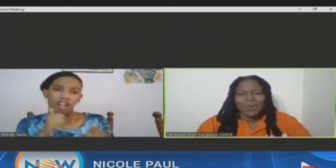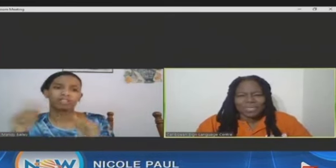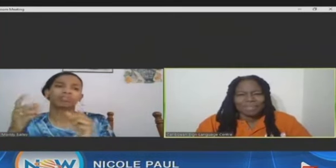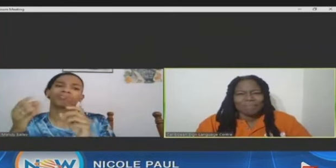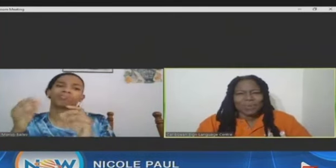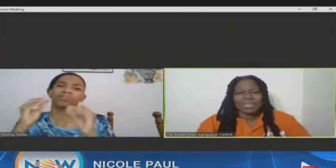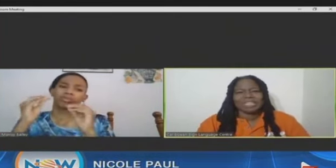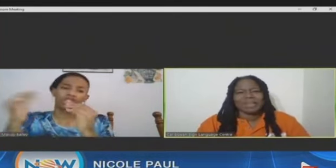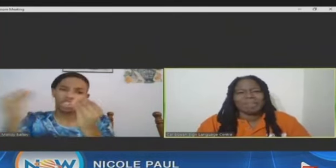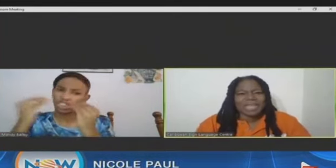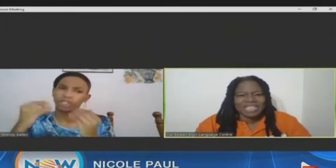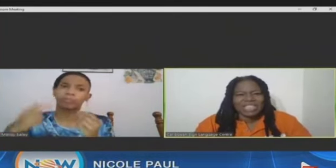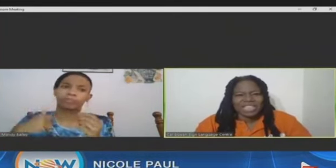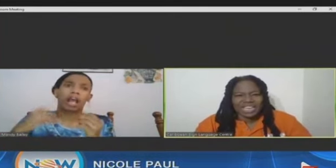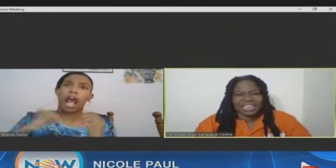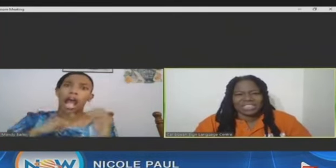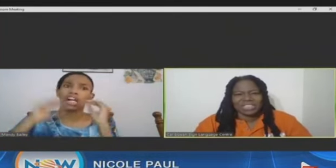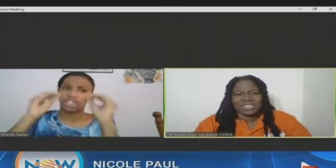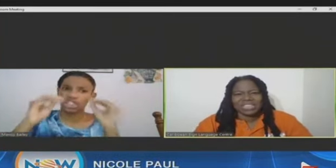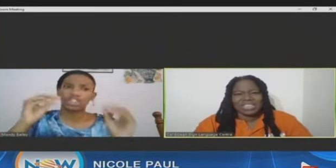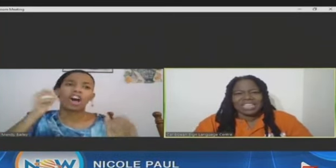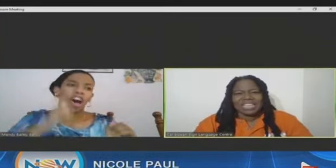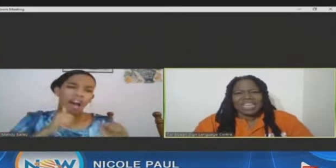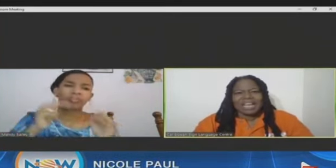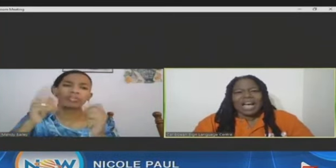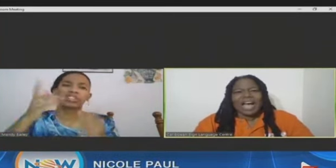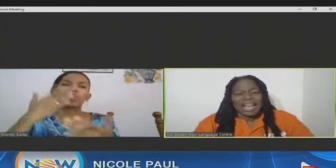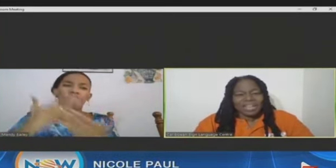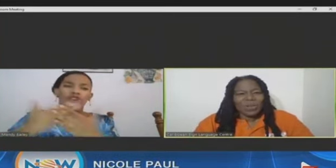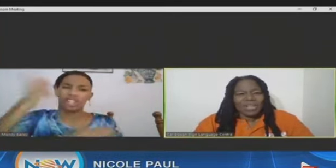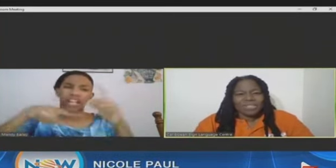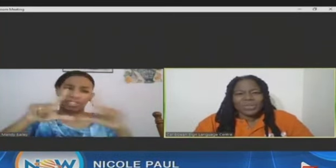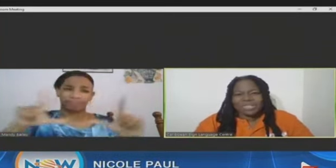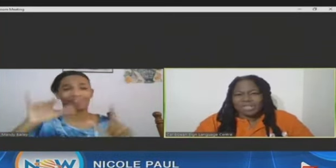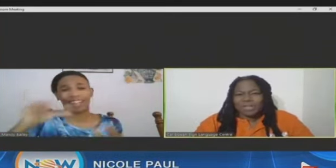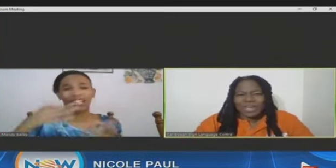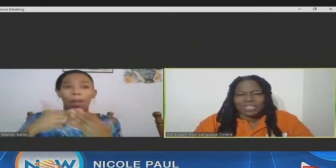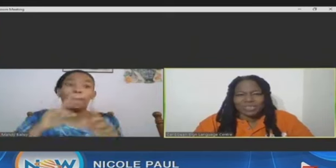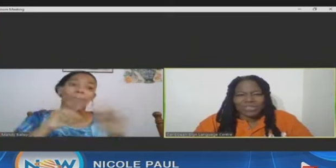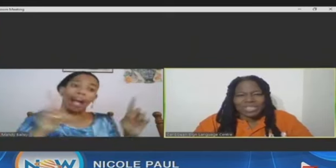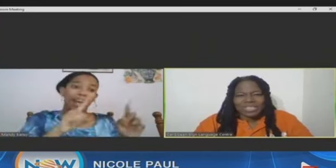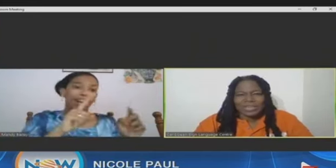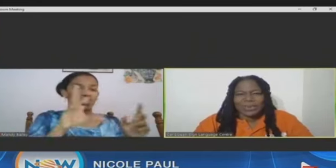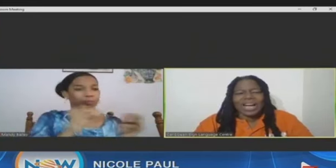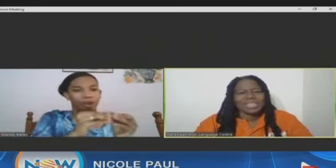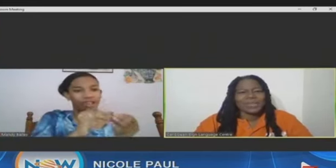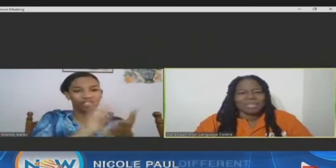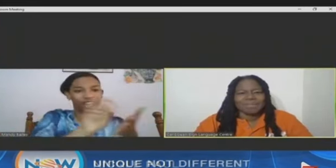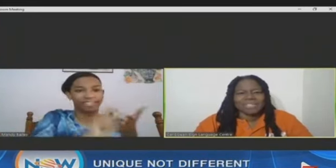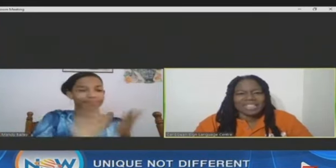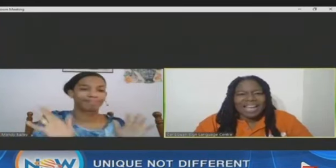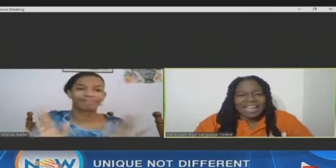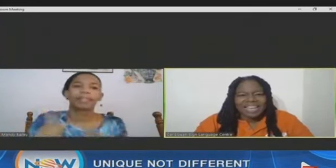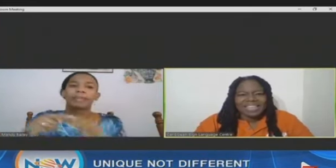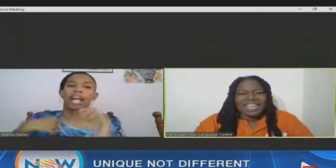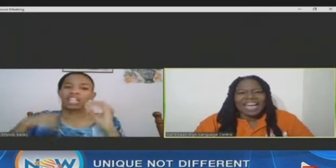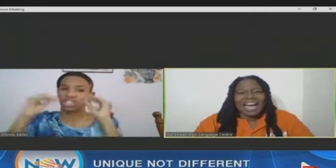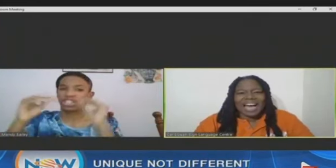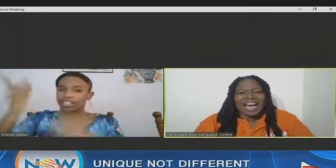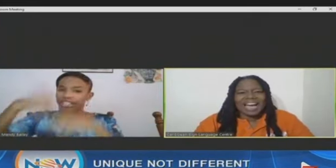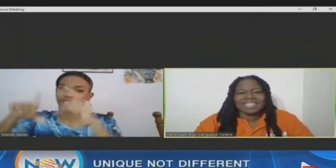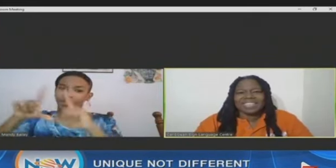is the most important and major change. And also, it's a two-way street, you know. I taught them to